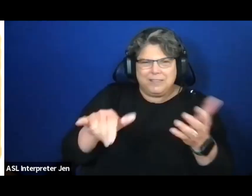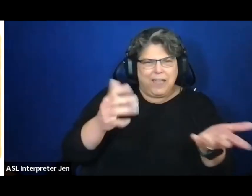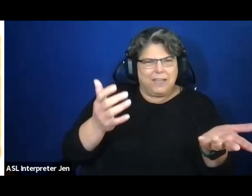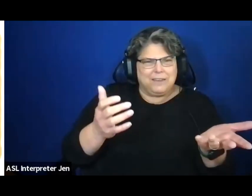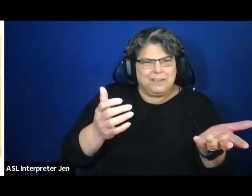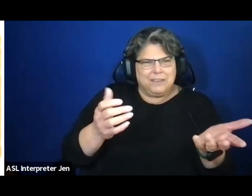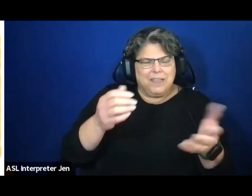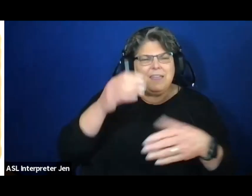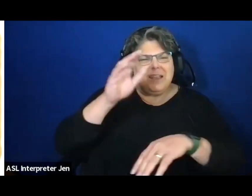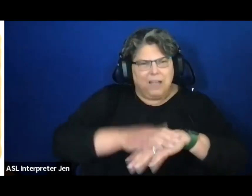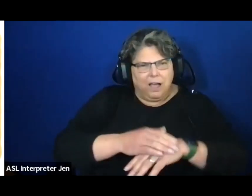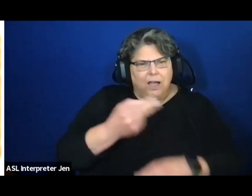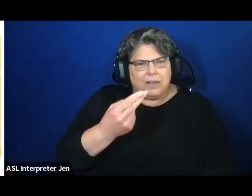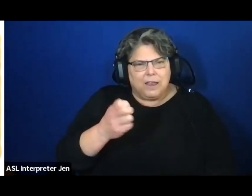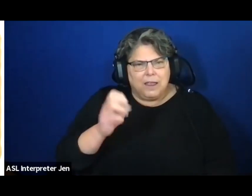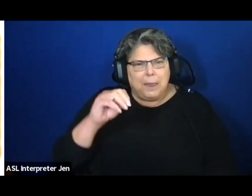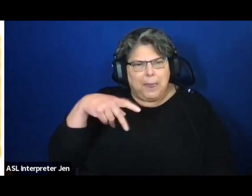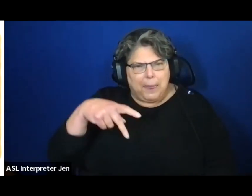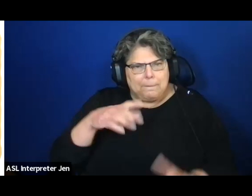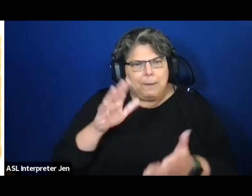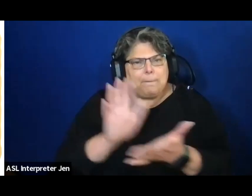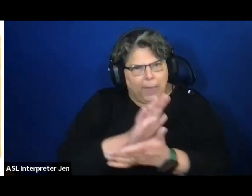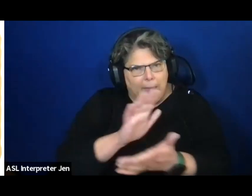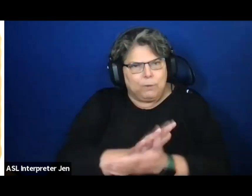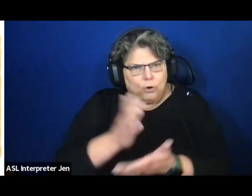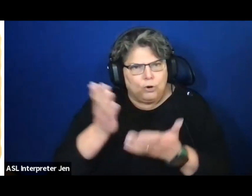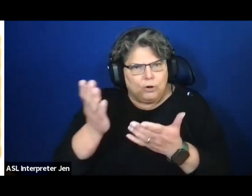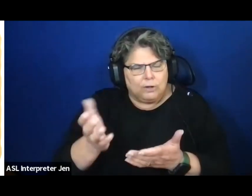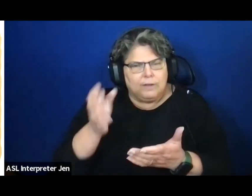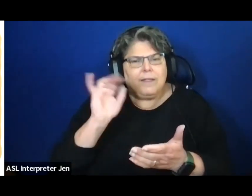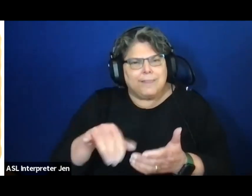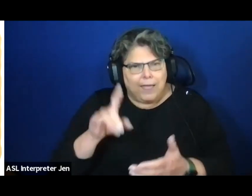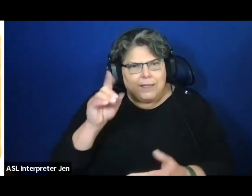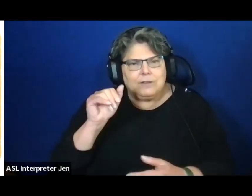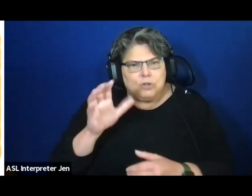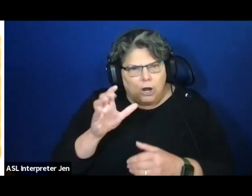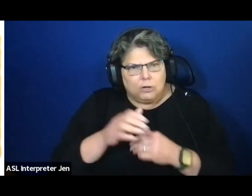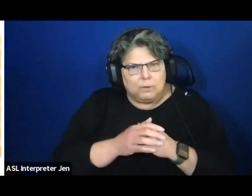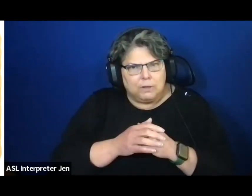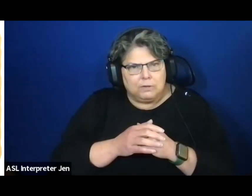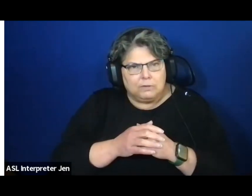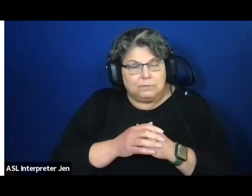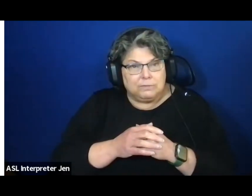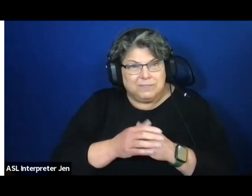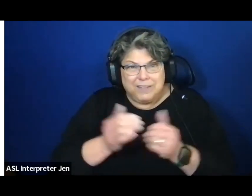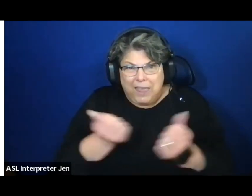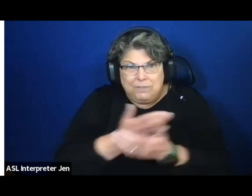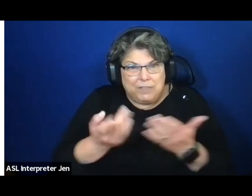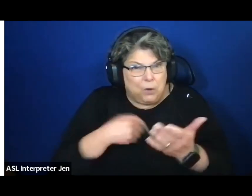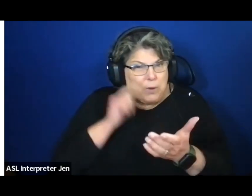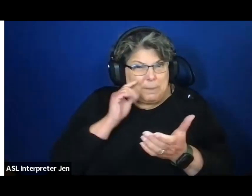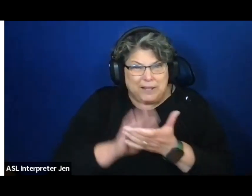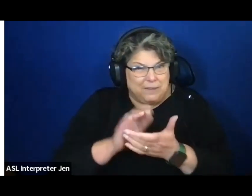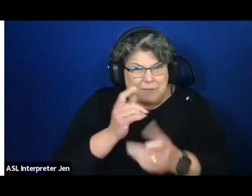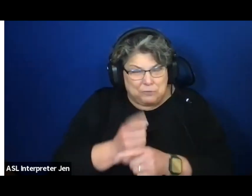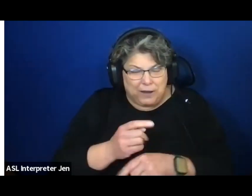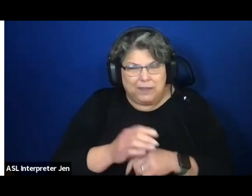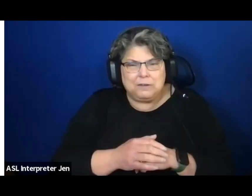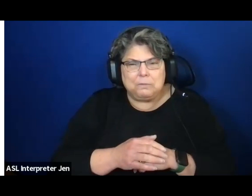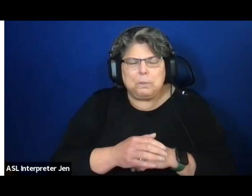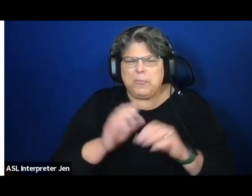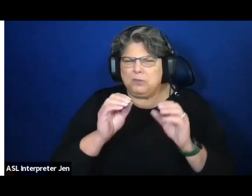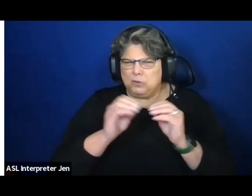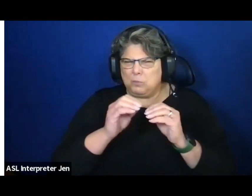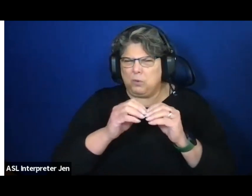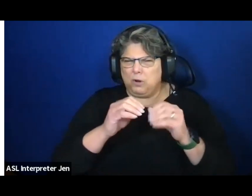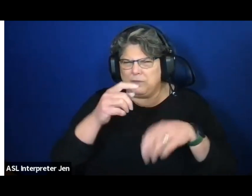from hemp paper. Okay, that document. Things that we believe in, right? And I'll give you more of a timeline. So